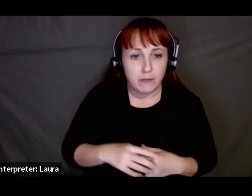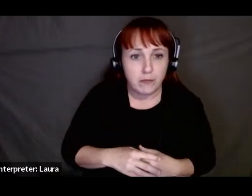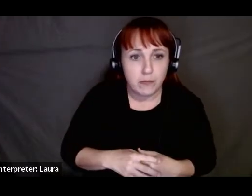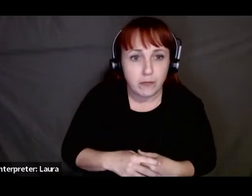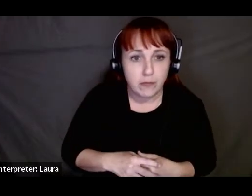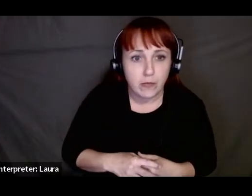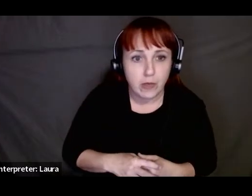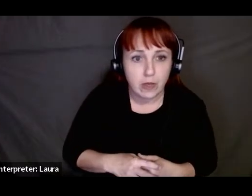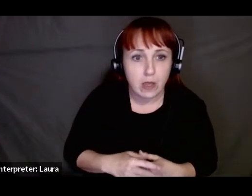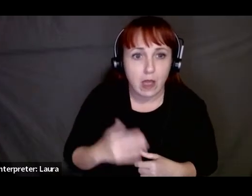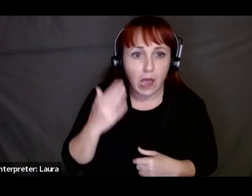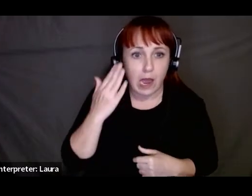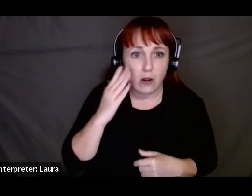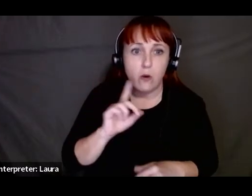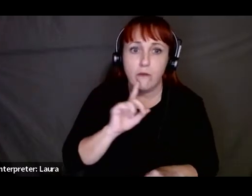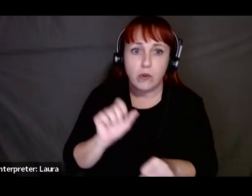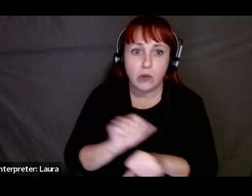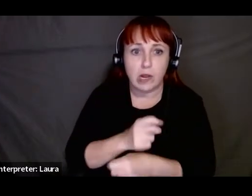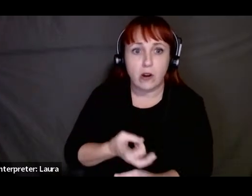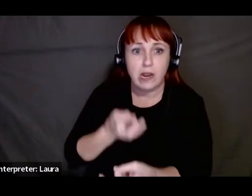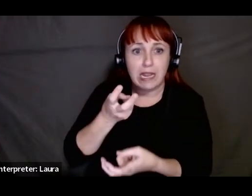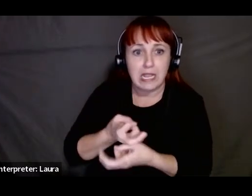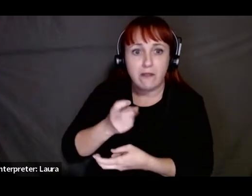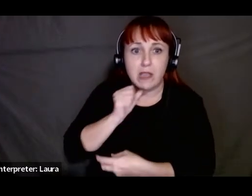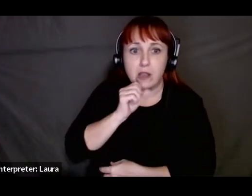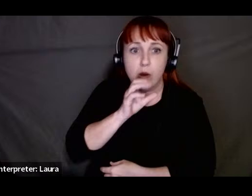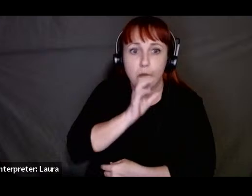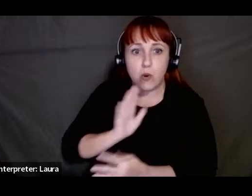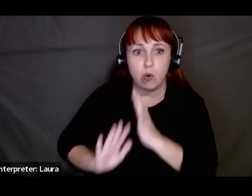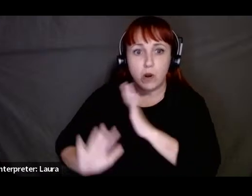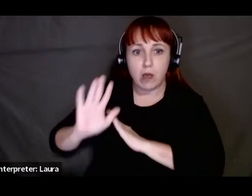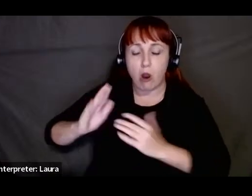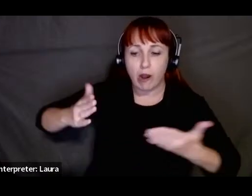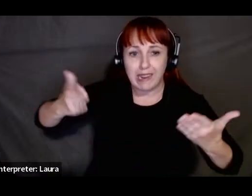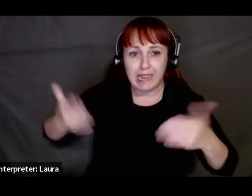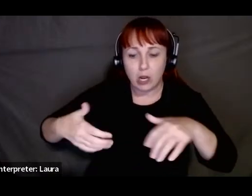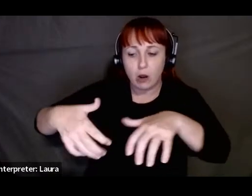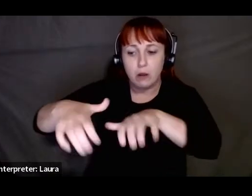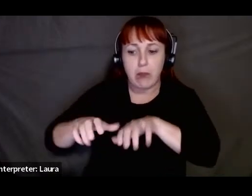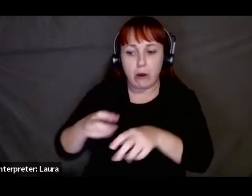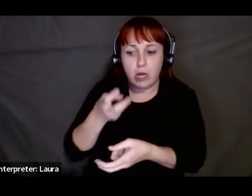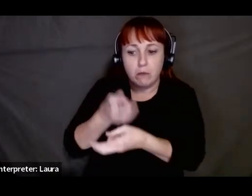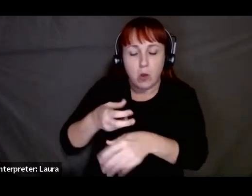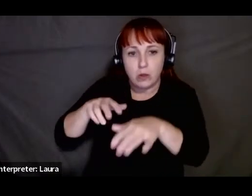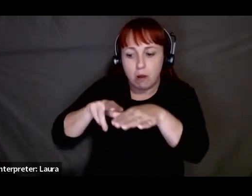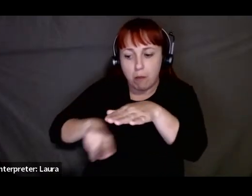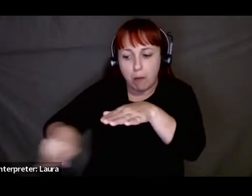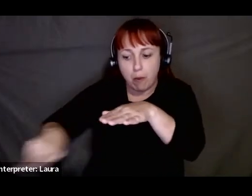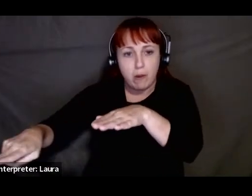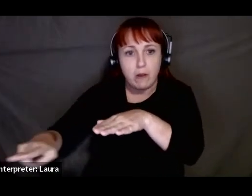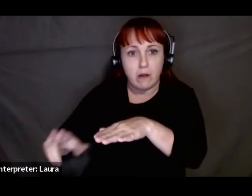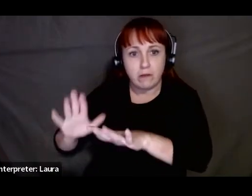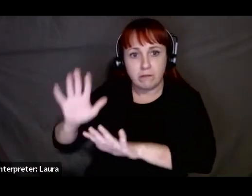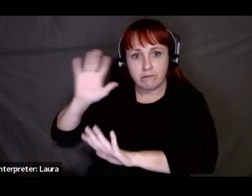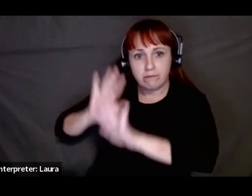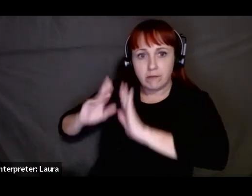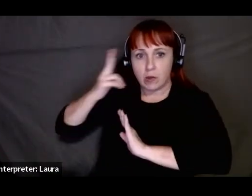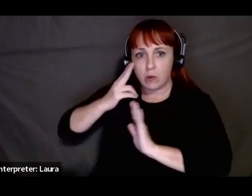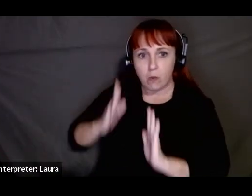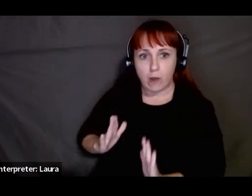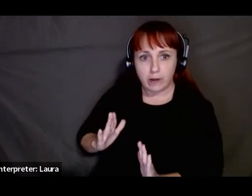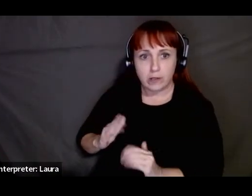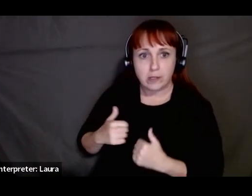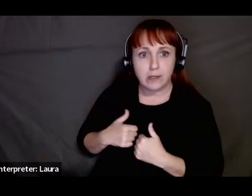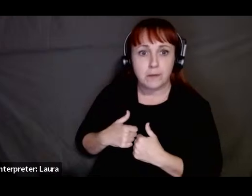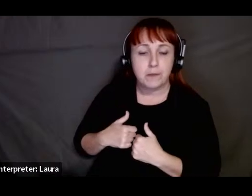I know for a fact that there are kupuna within these statements lands. While saying that, I'm not going to have to worry about getting